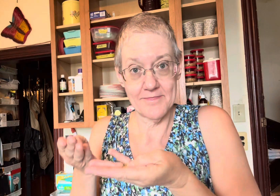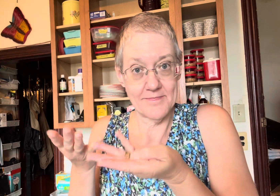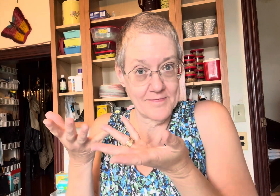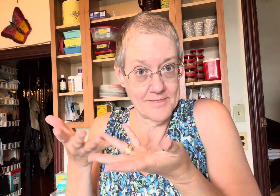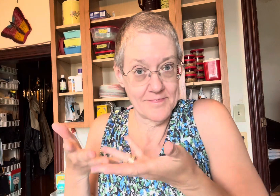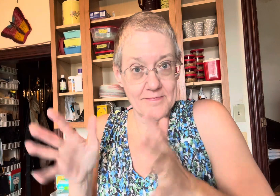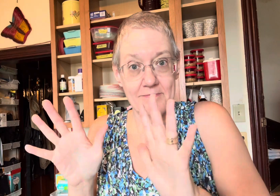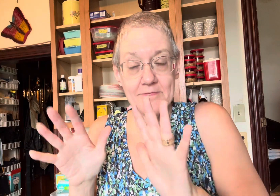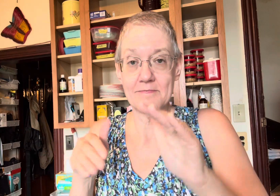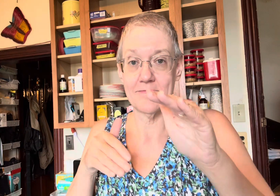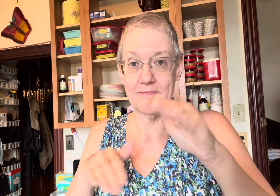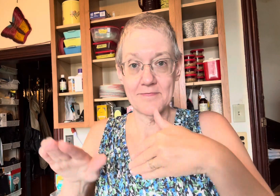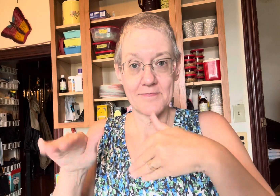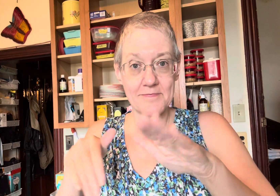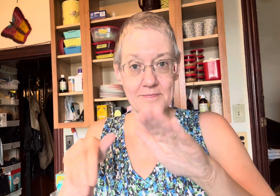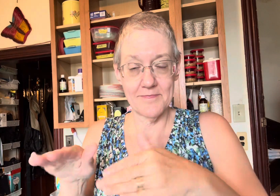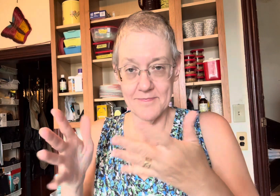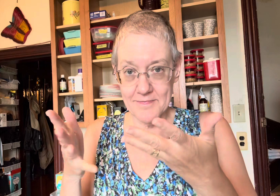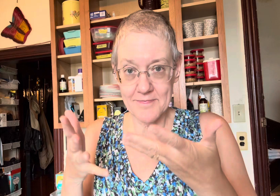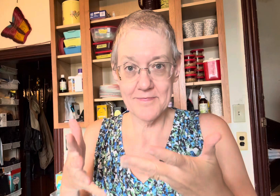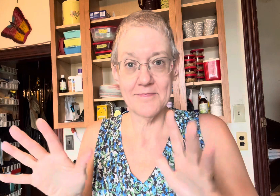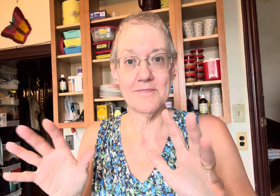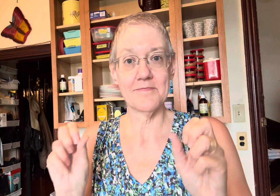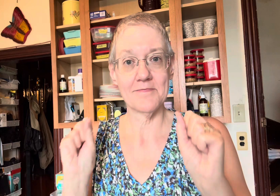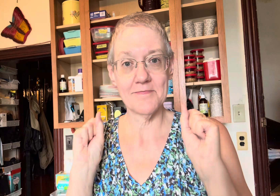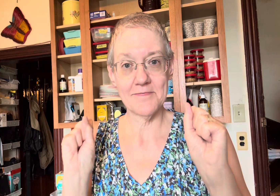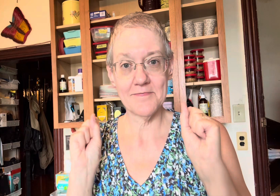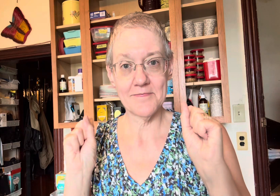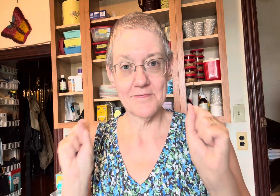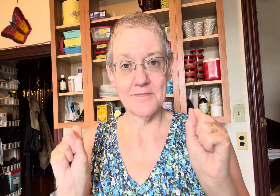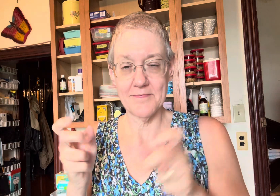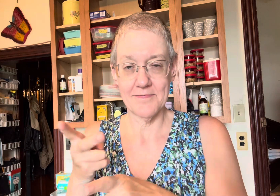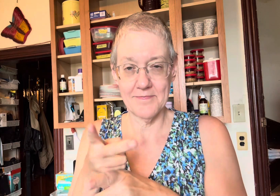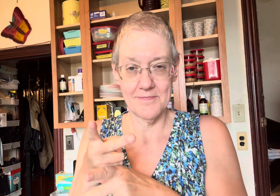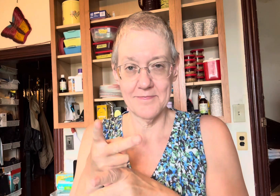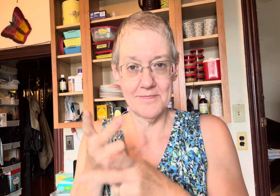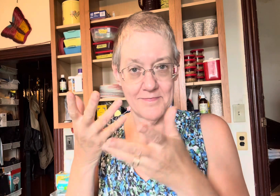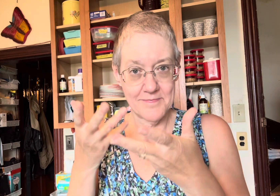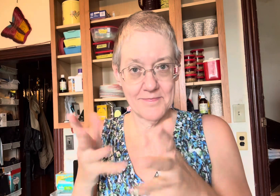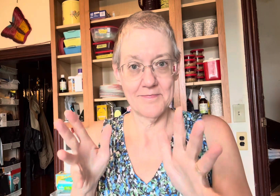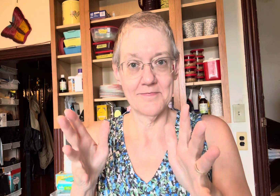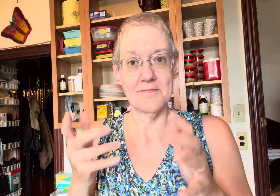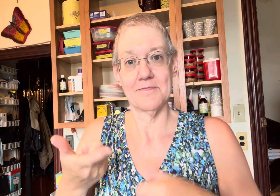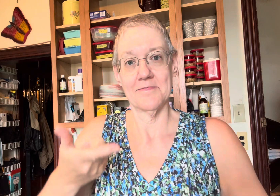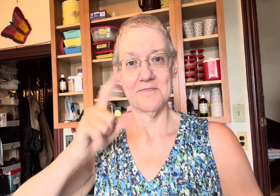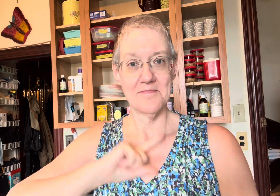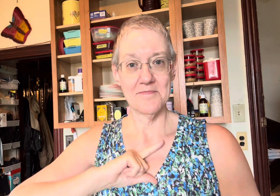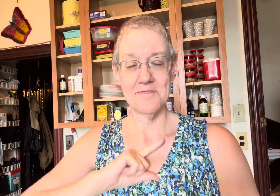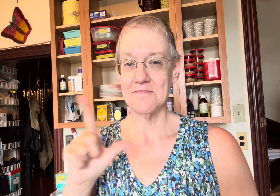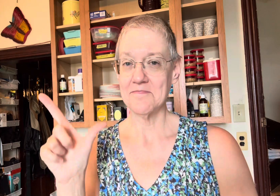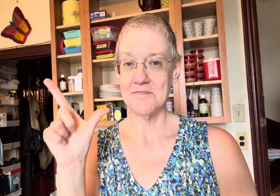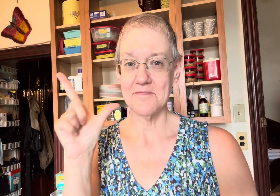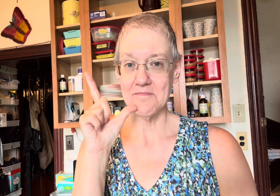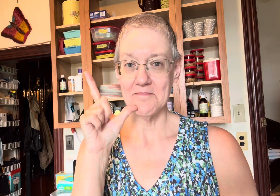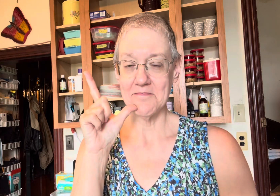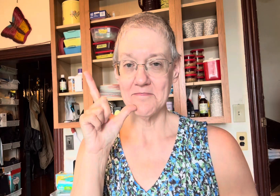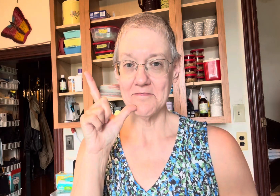I've fed Dale. He's done his walking and exercises. And now it's my turn for